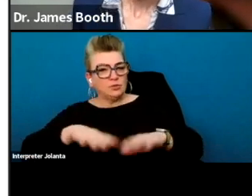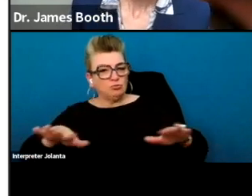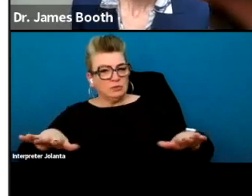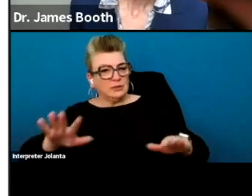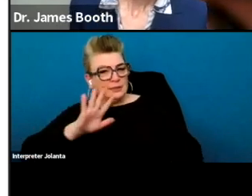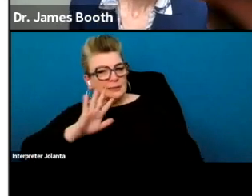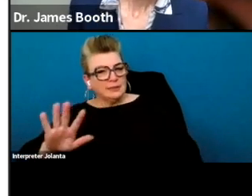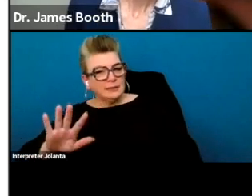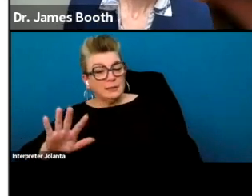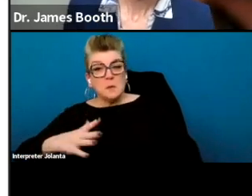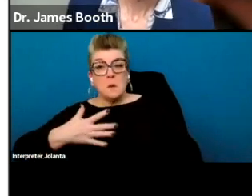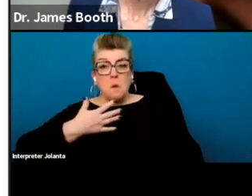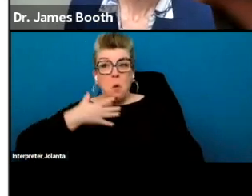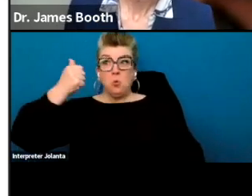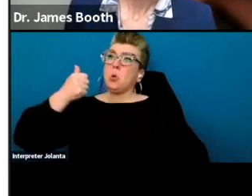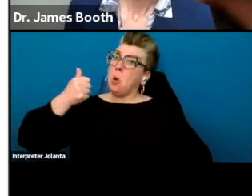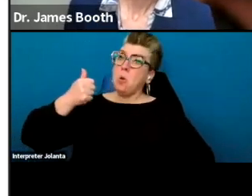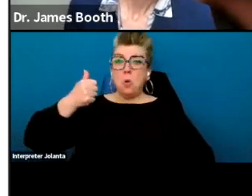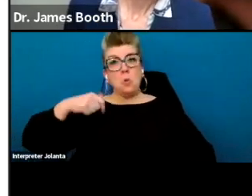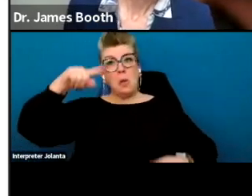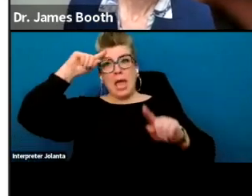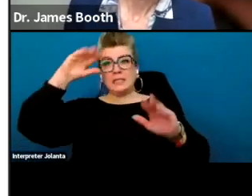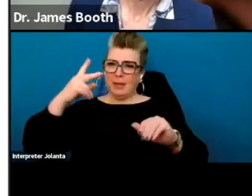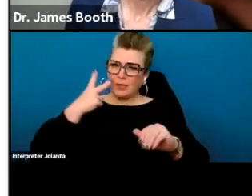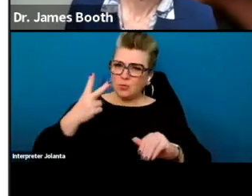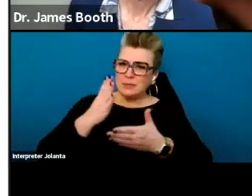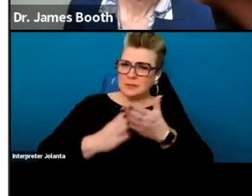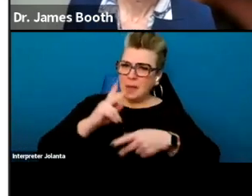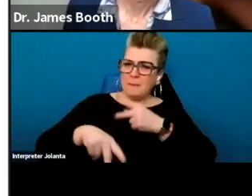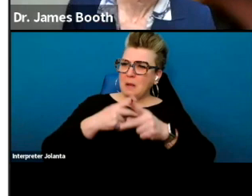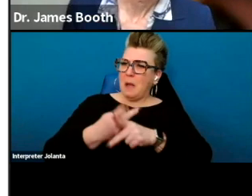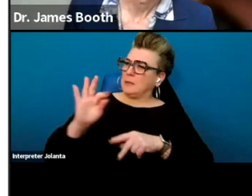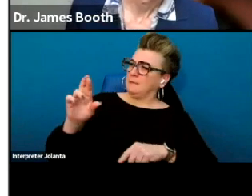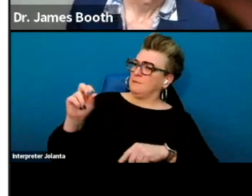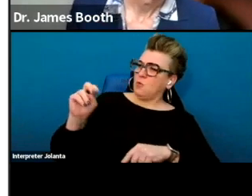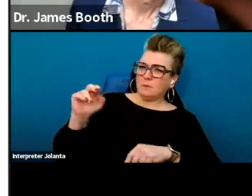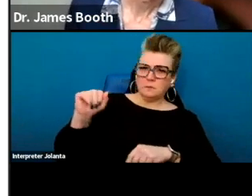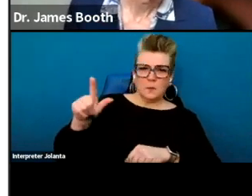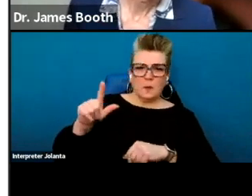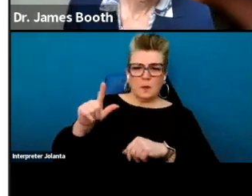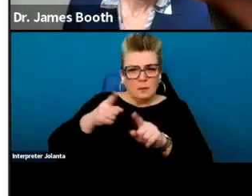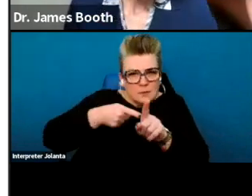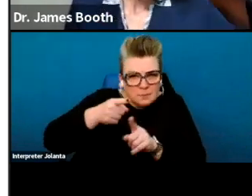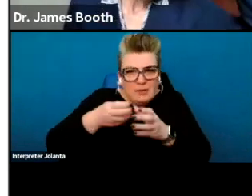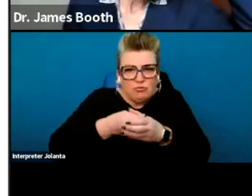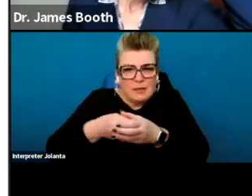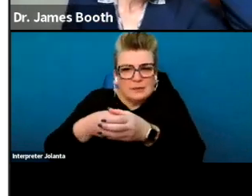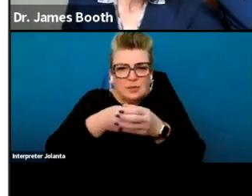With older children, we'd expect to see some specialization in frontal cortex. This is